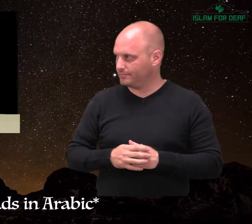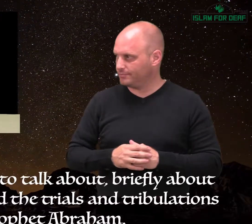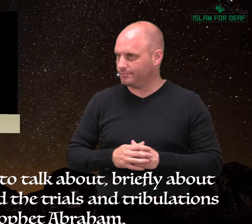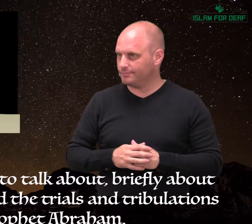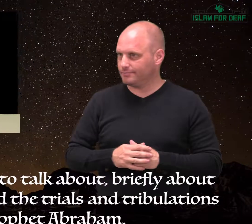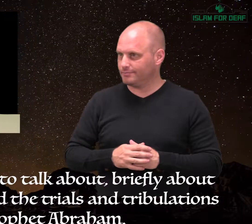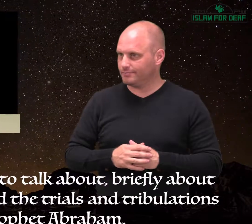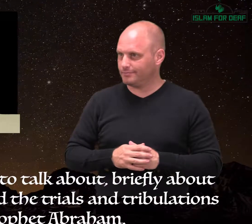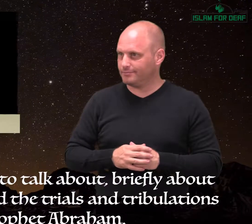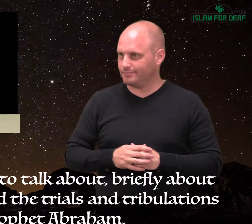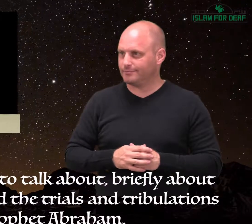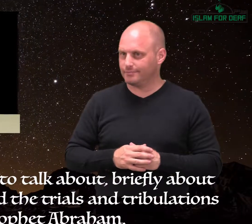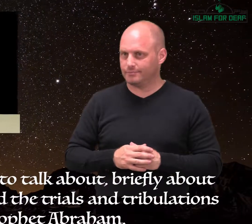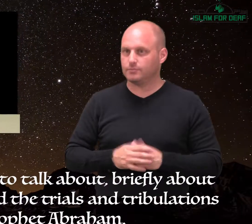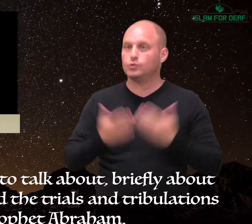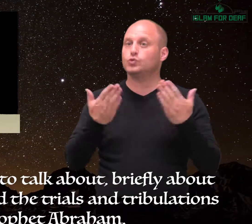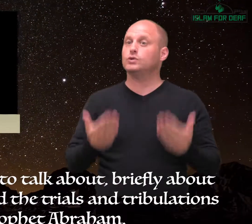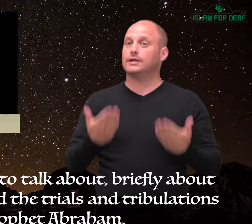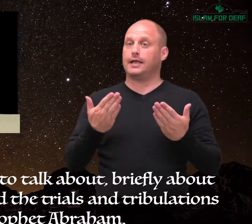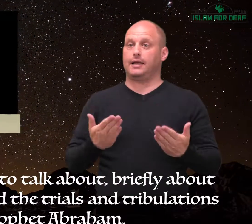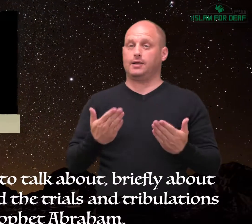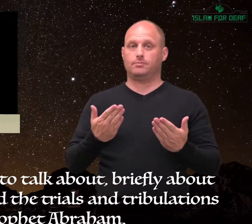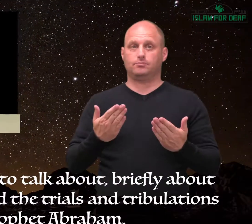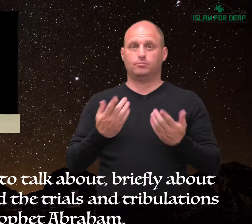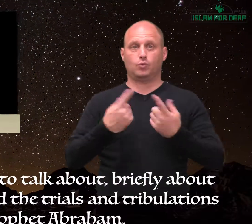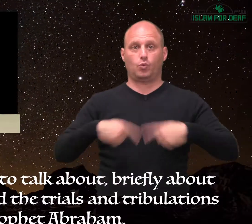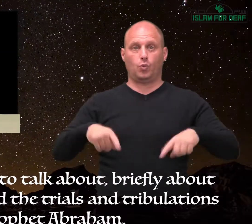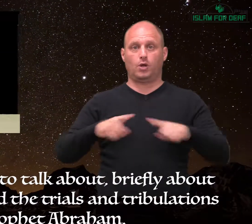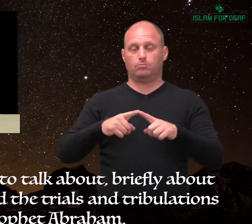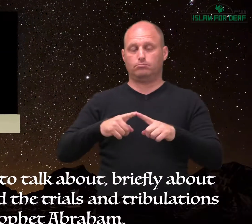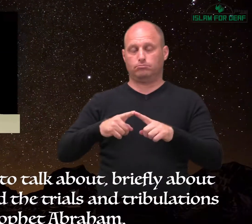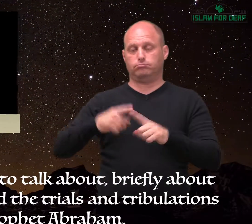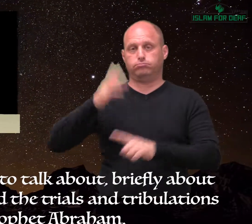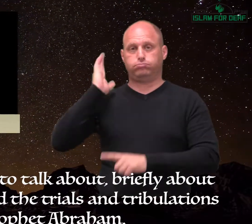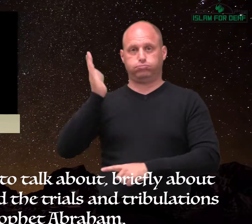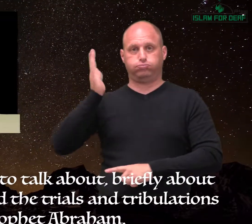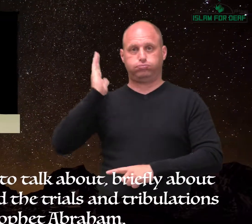Today we are going to talk about